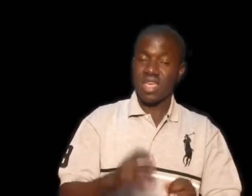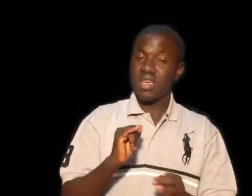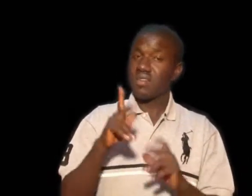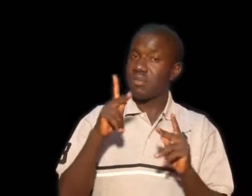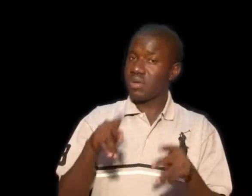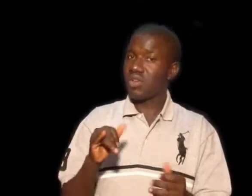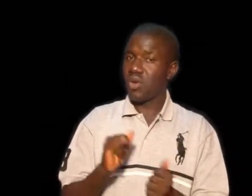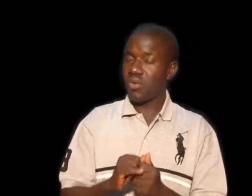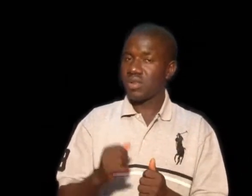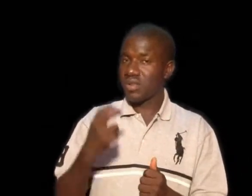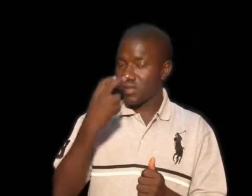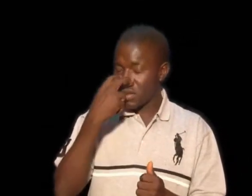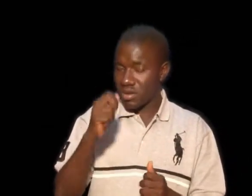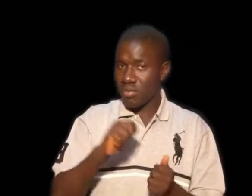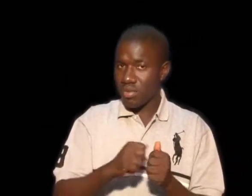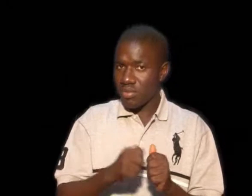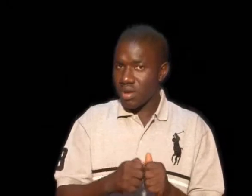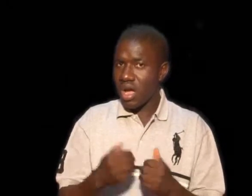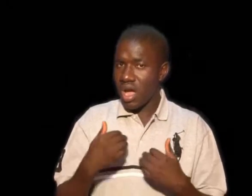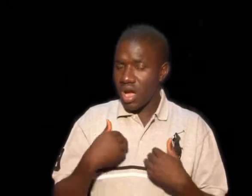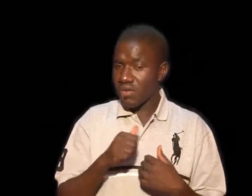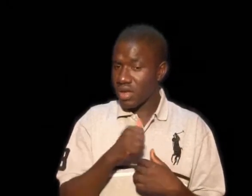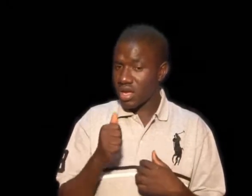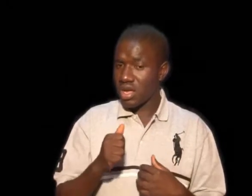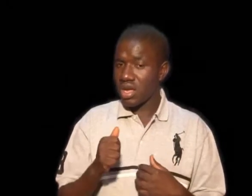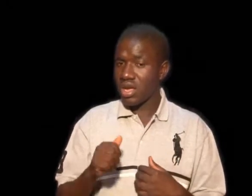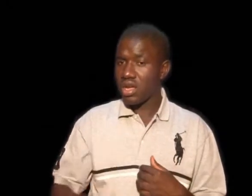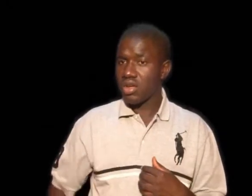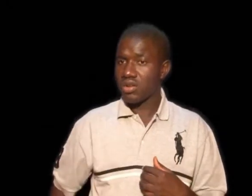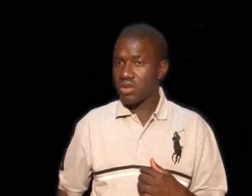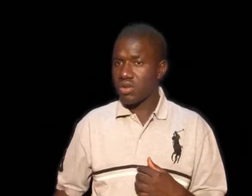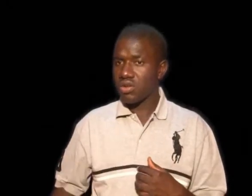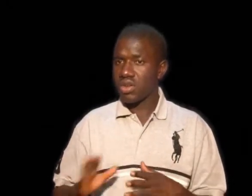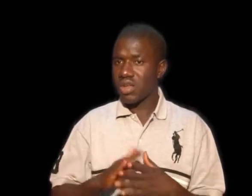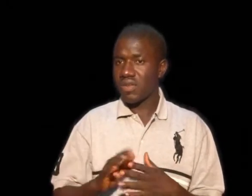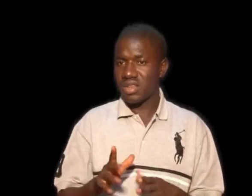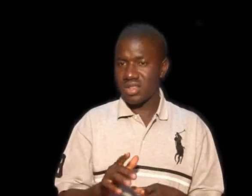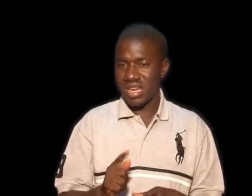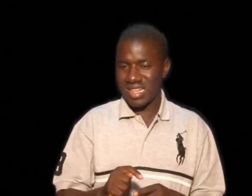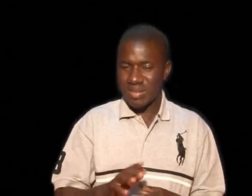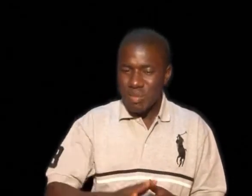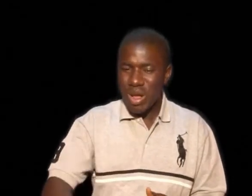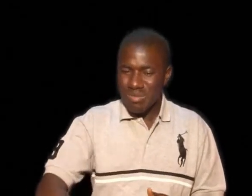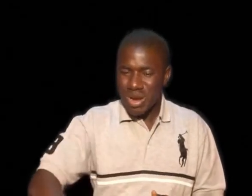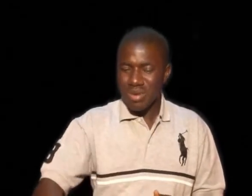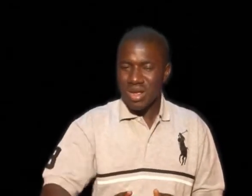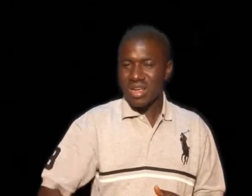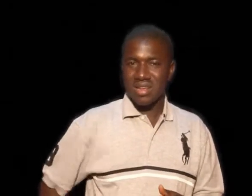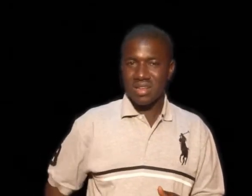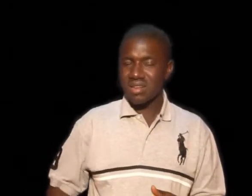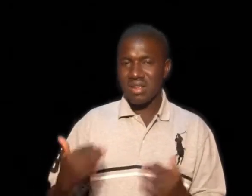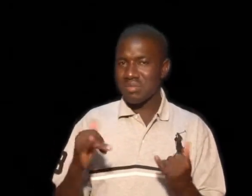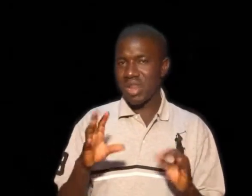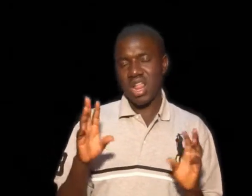If a person with a visual impairment has a guide dog, never pet or distract the dog when it is working.